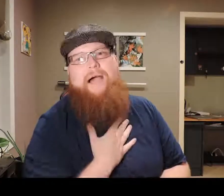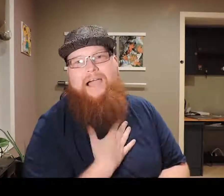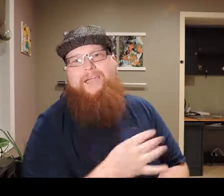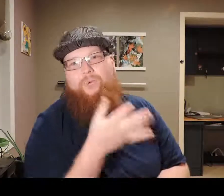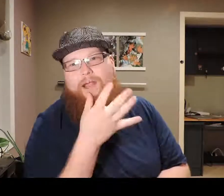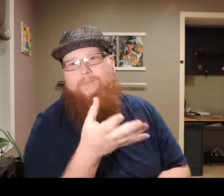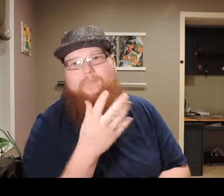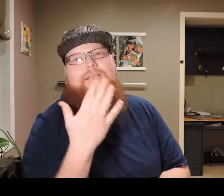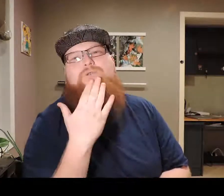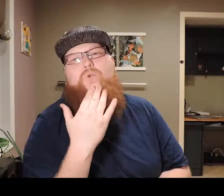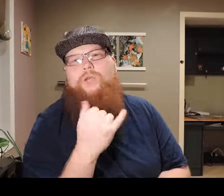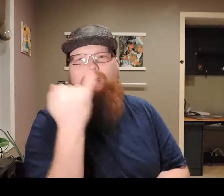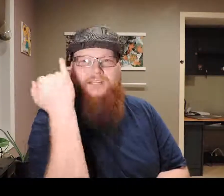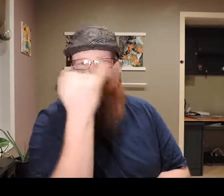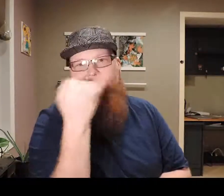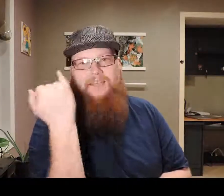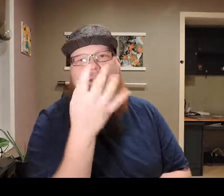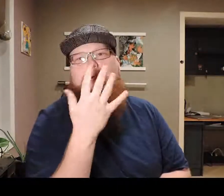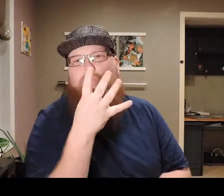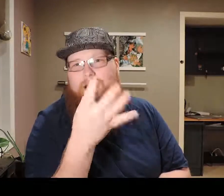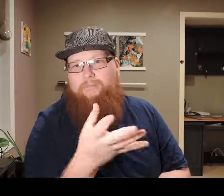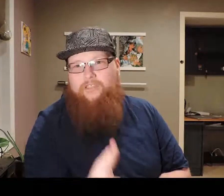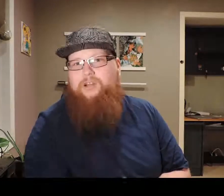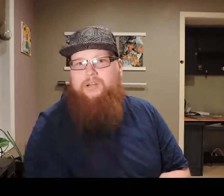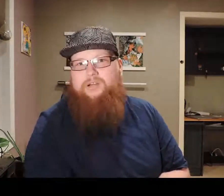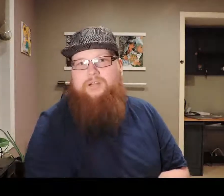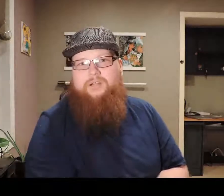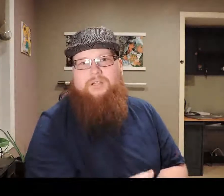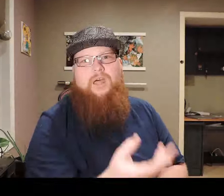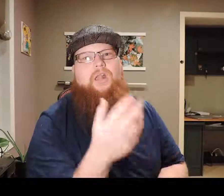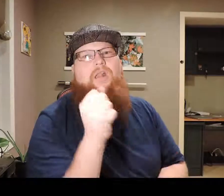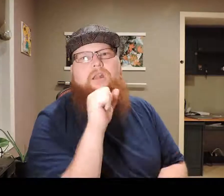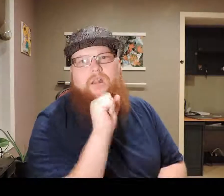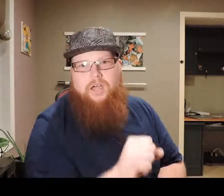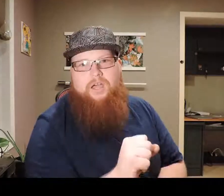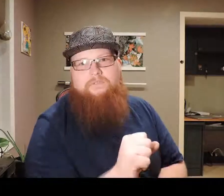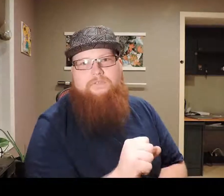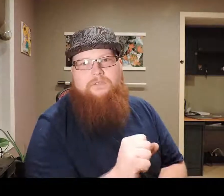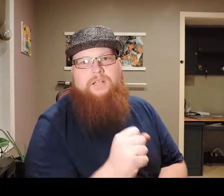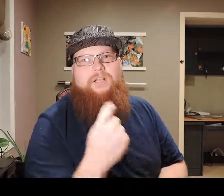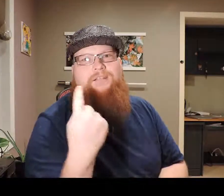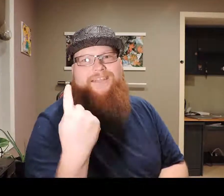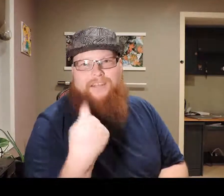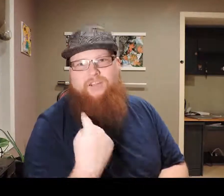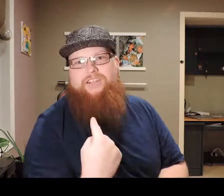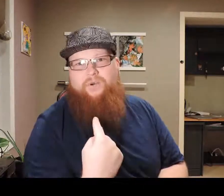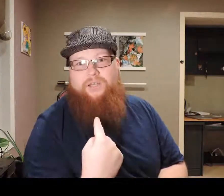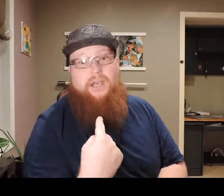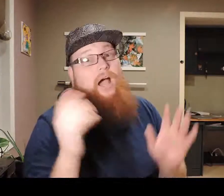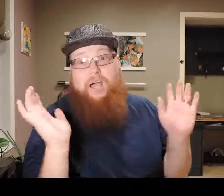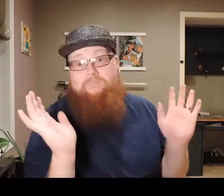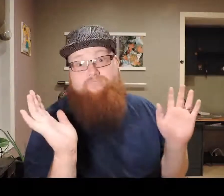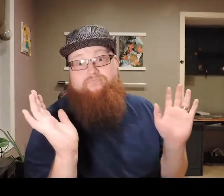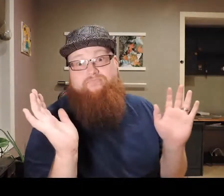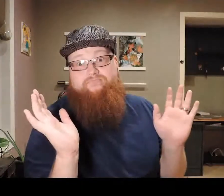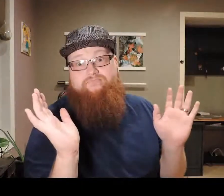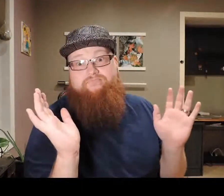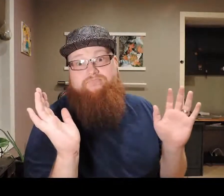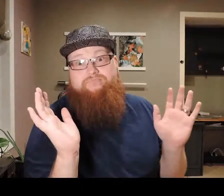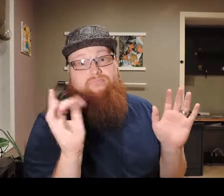my grandma, my sweet Italian grandmother, loved to hear this voice.